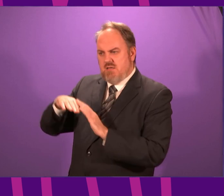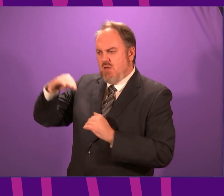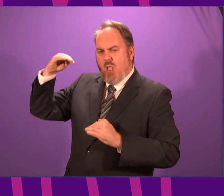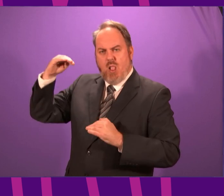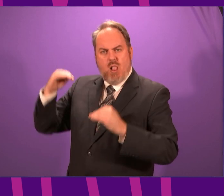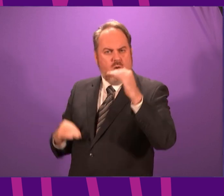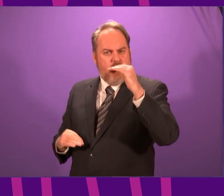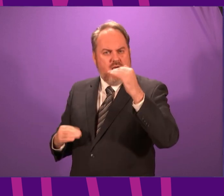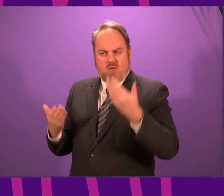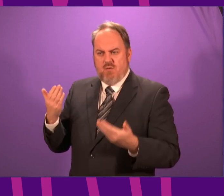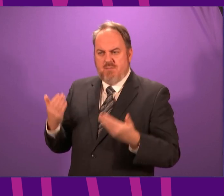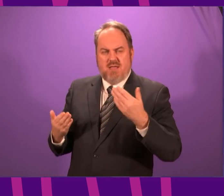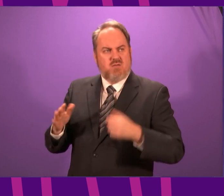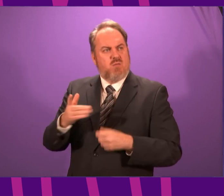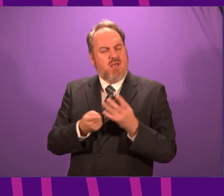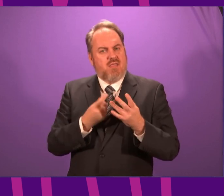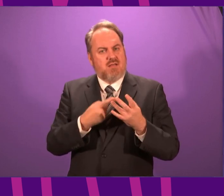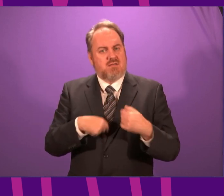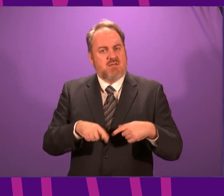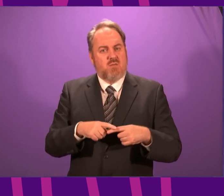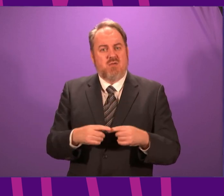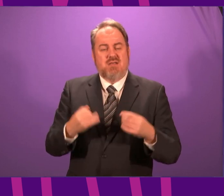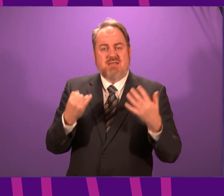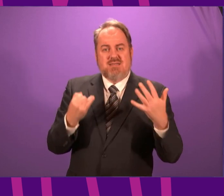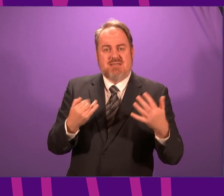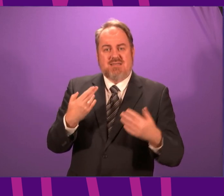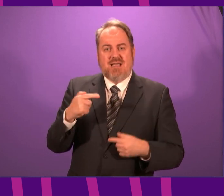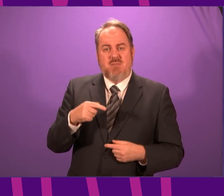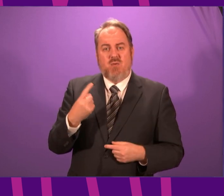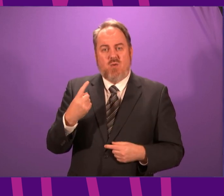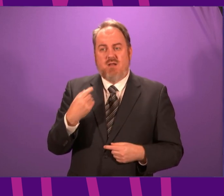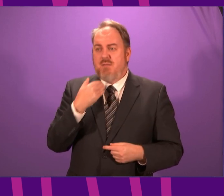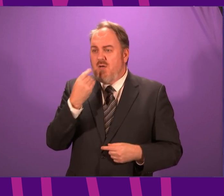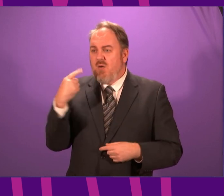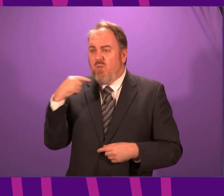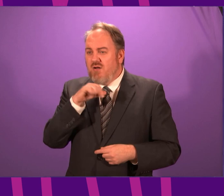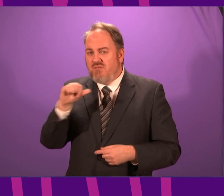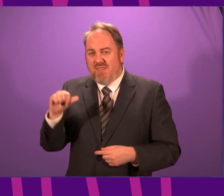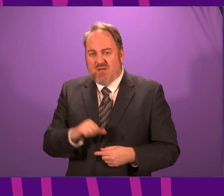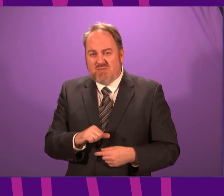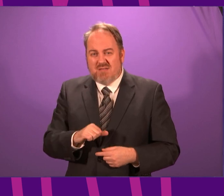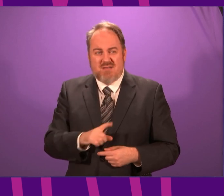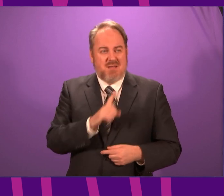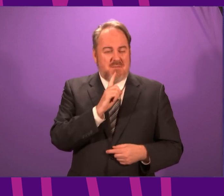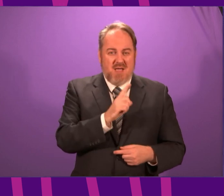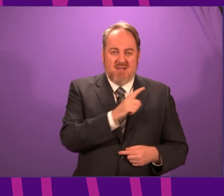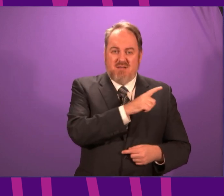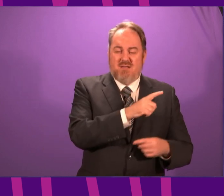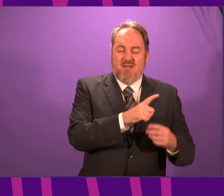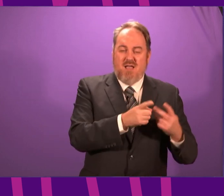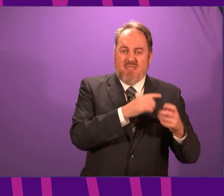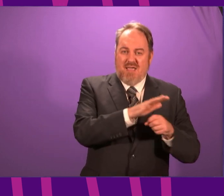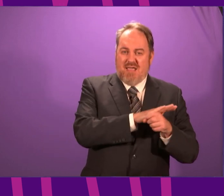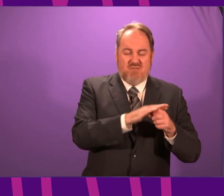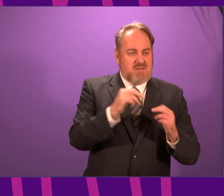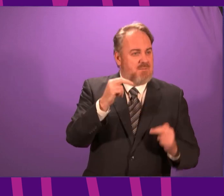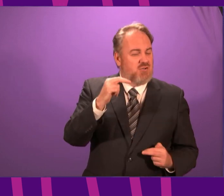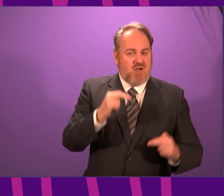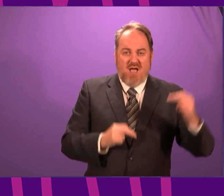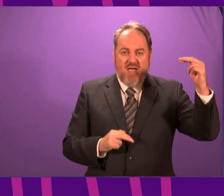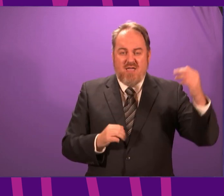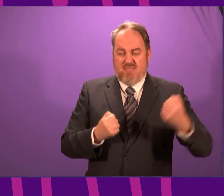neighbours. Inverclyde has got 68.1% per 100,000, Renfrewshire 222.8 per 100,000, and North